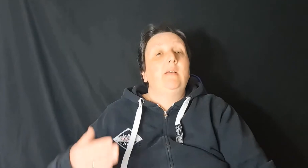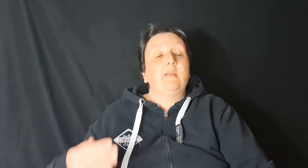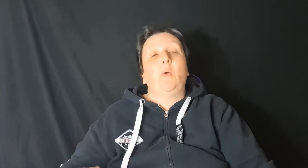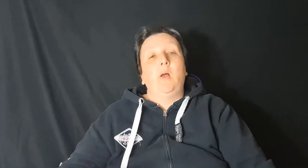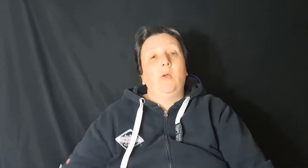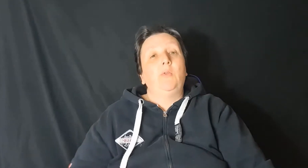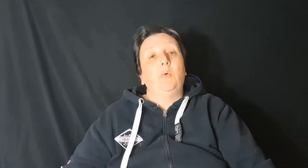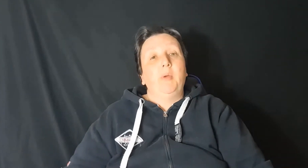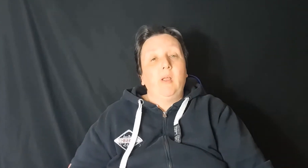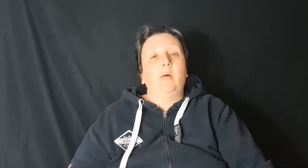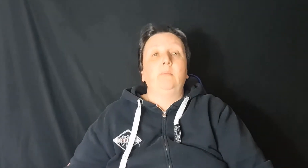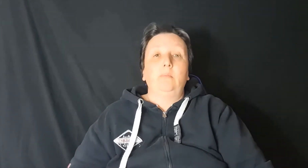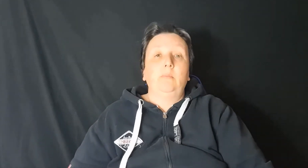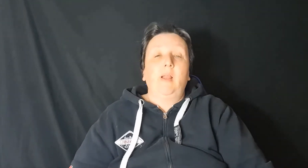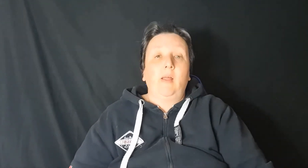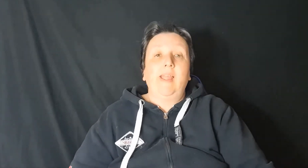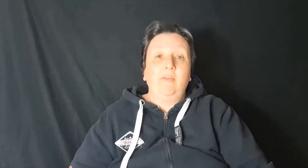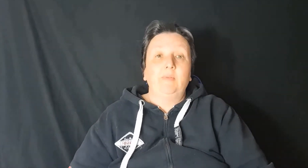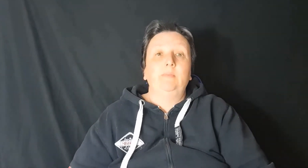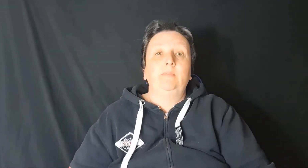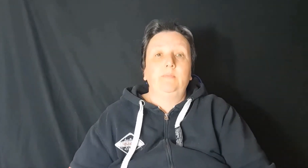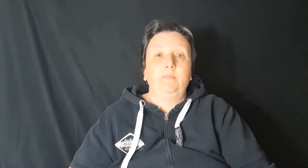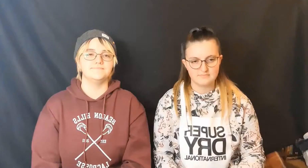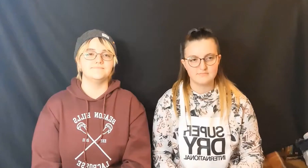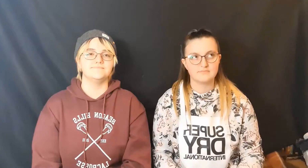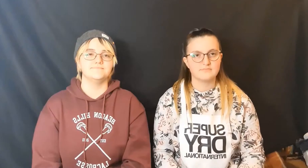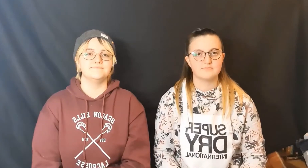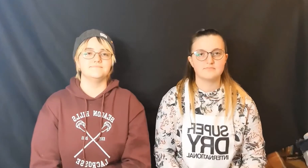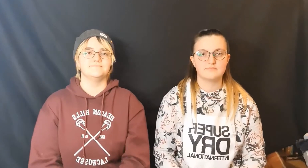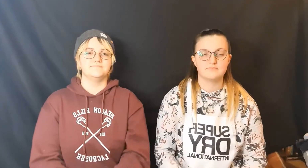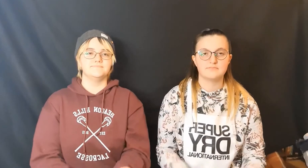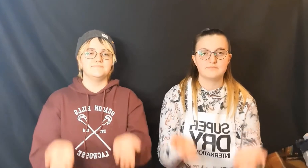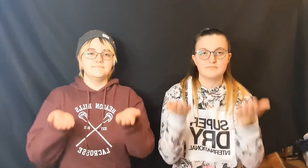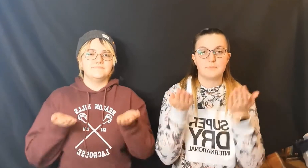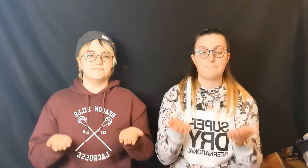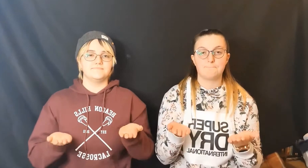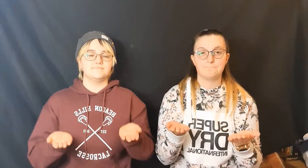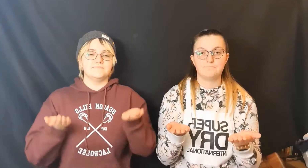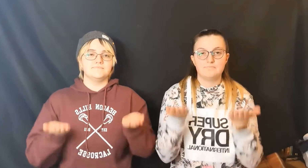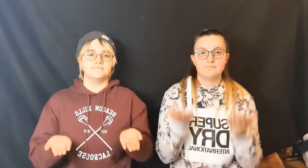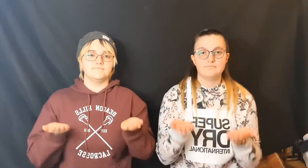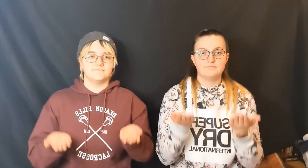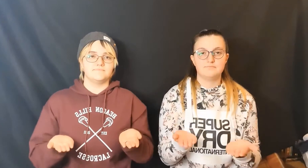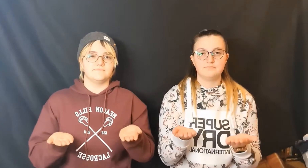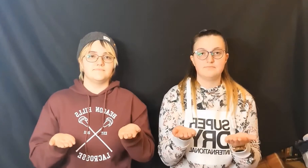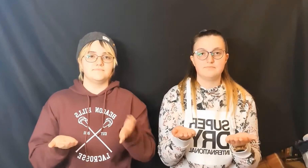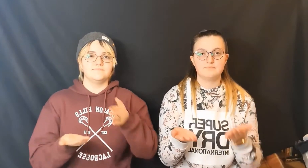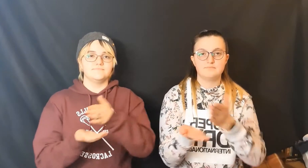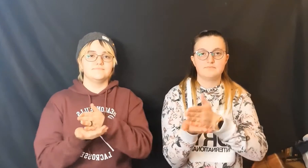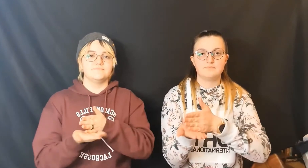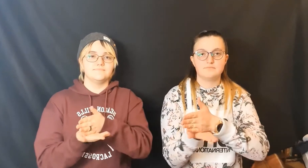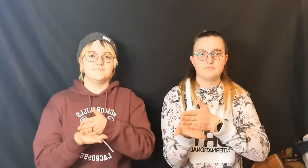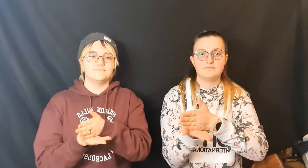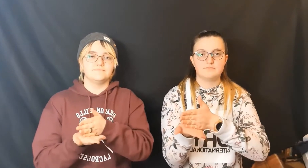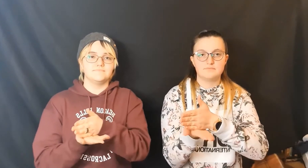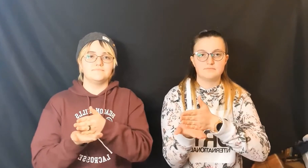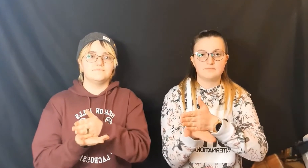So earth will become like heaven. Give us today our daily bread.